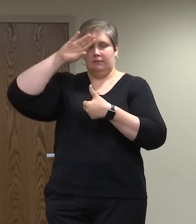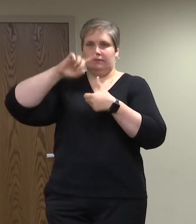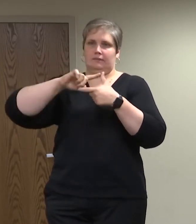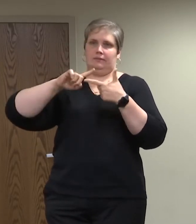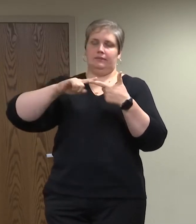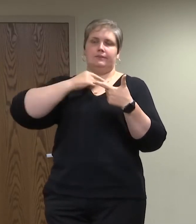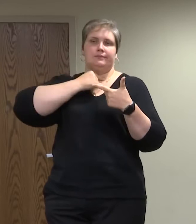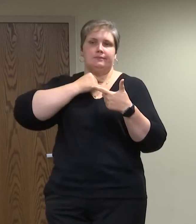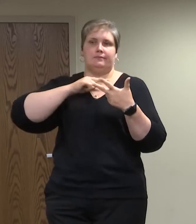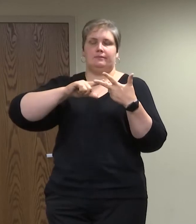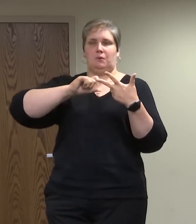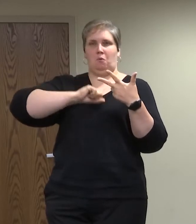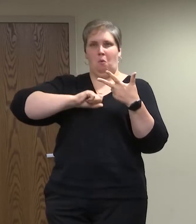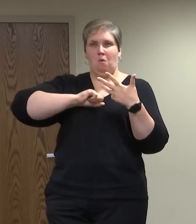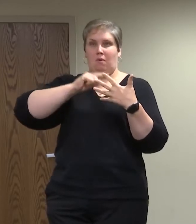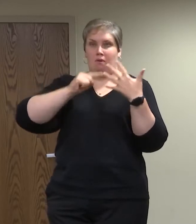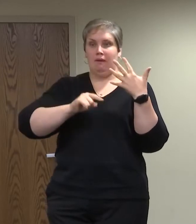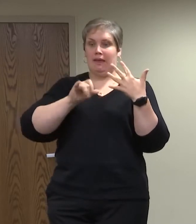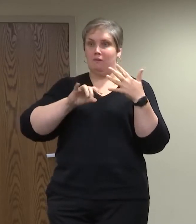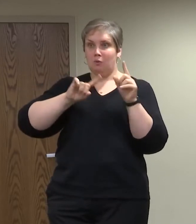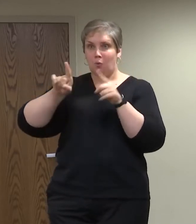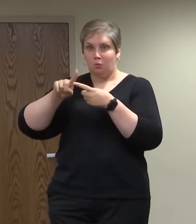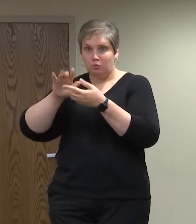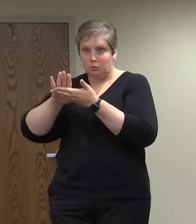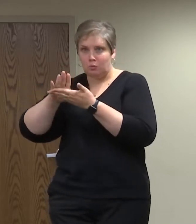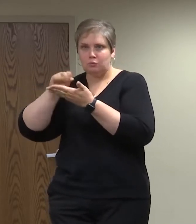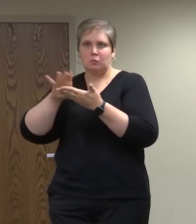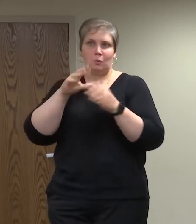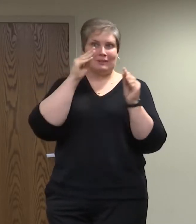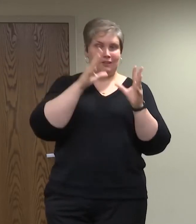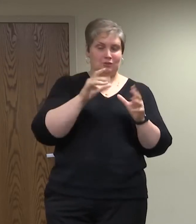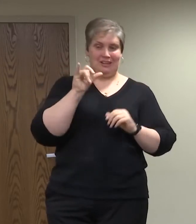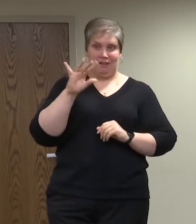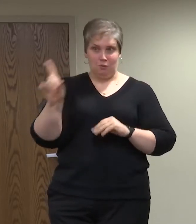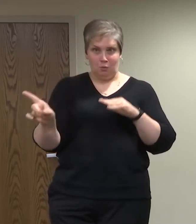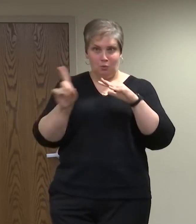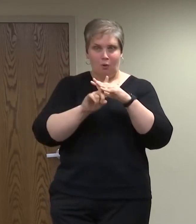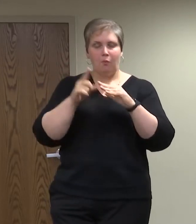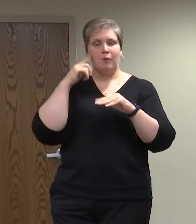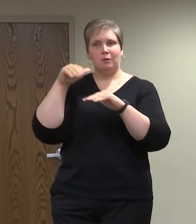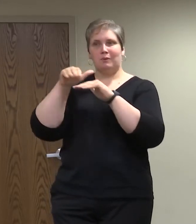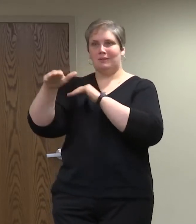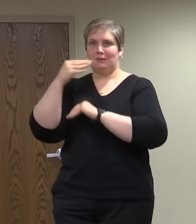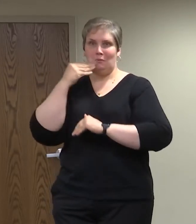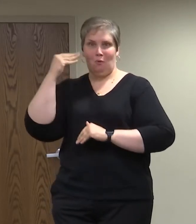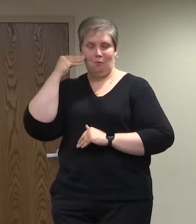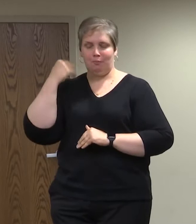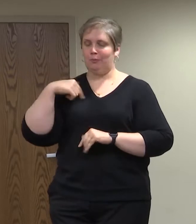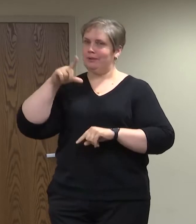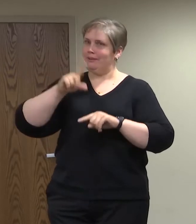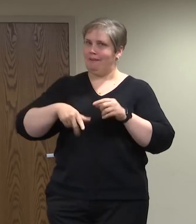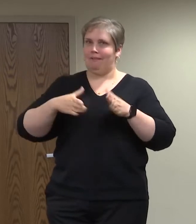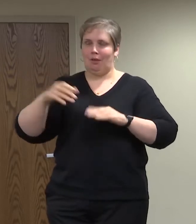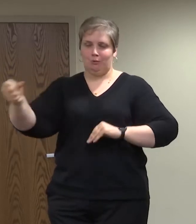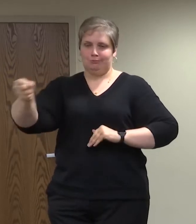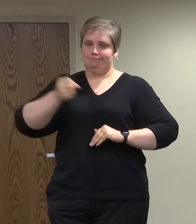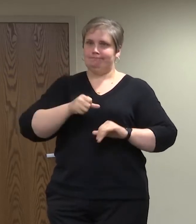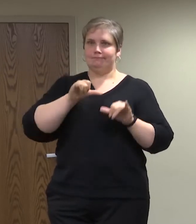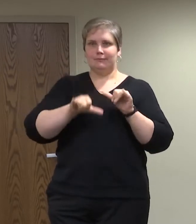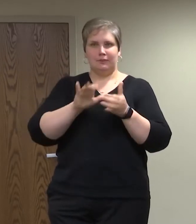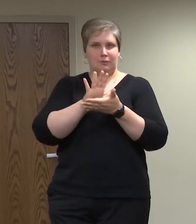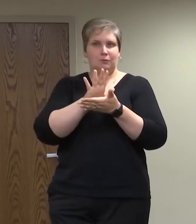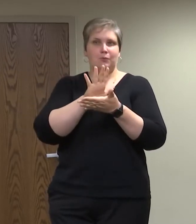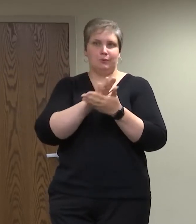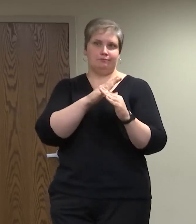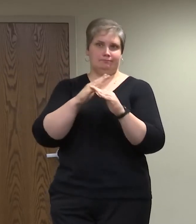you're a student in that school environment, you will be sent home. We cannot have you in that environment. So